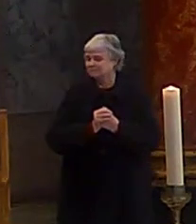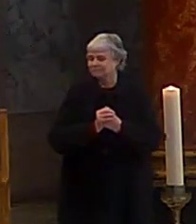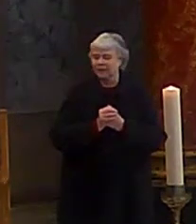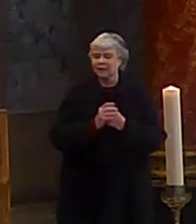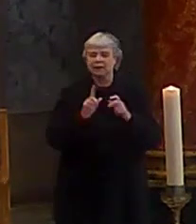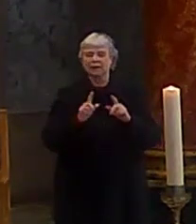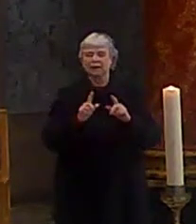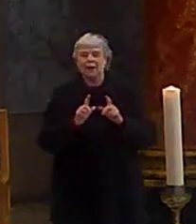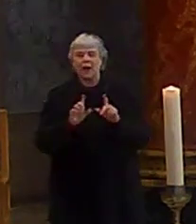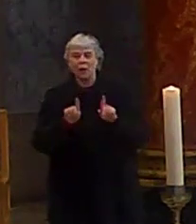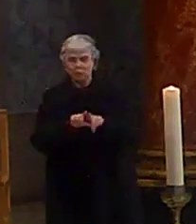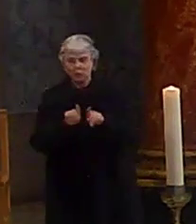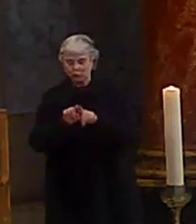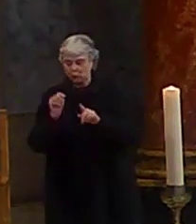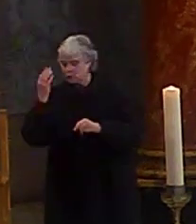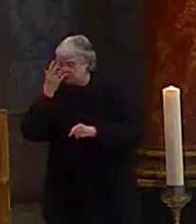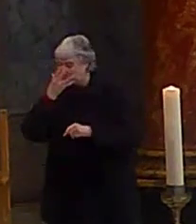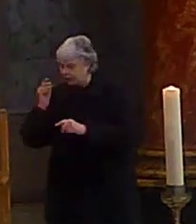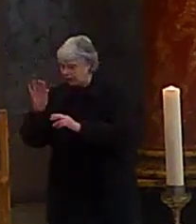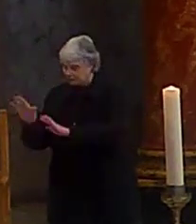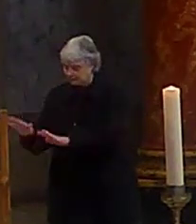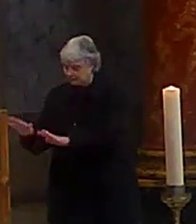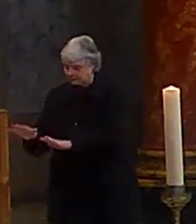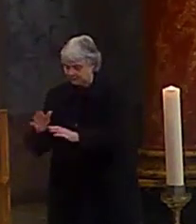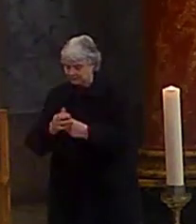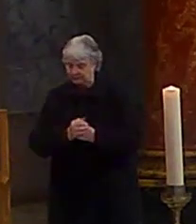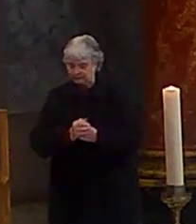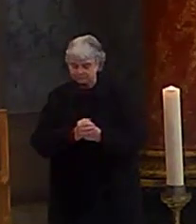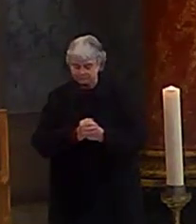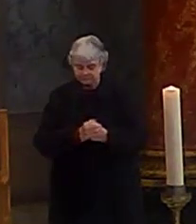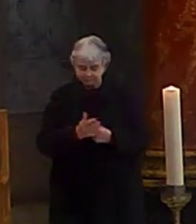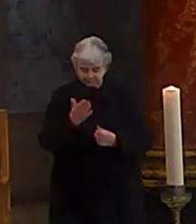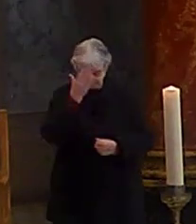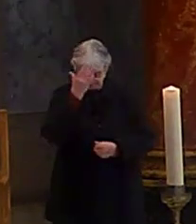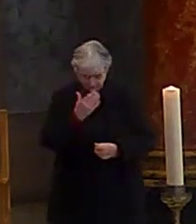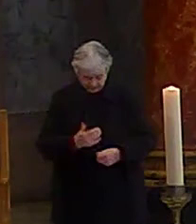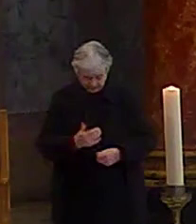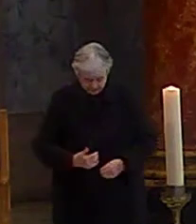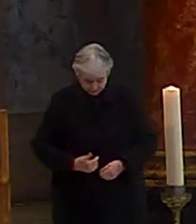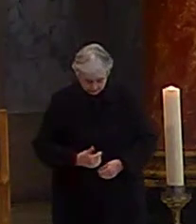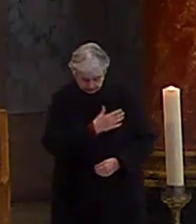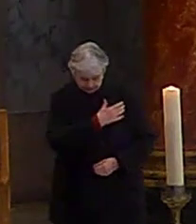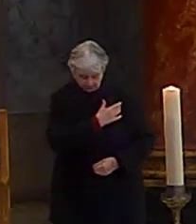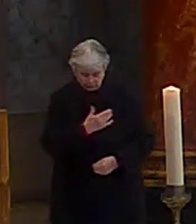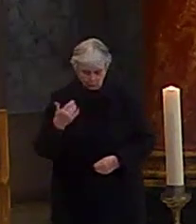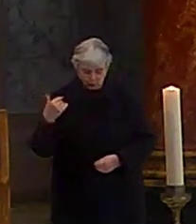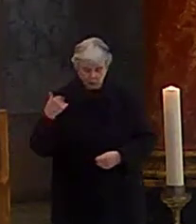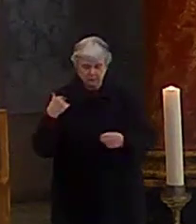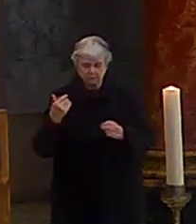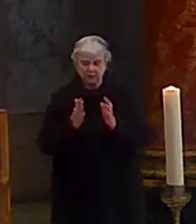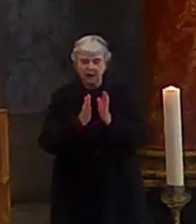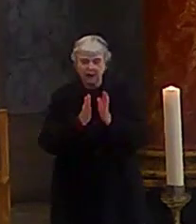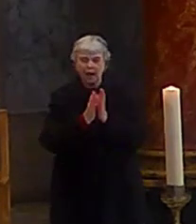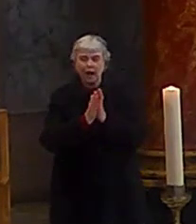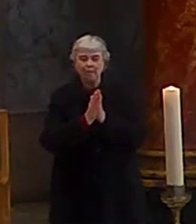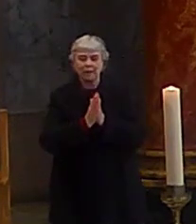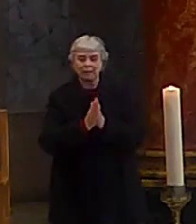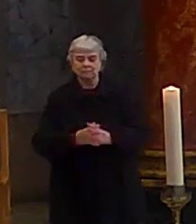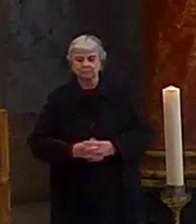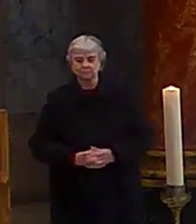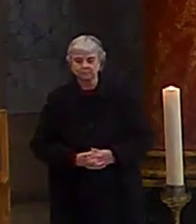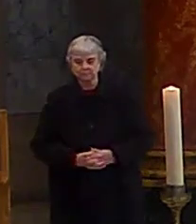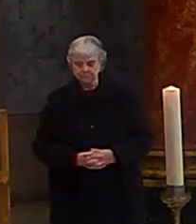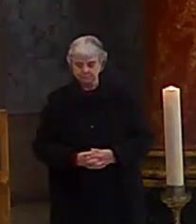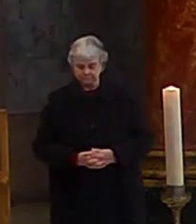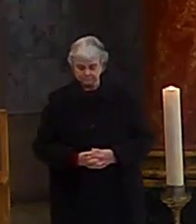the lord be with you may god bless you the father and the son and the holy spirit